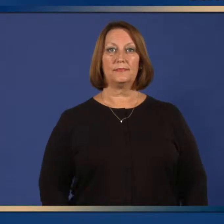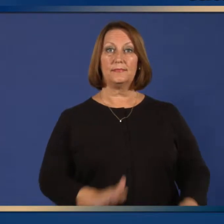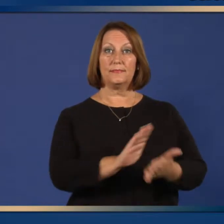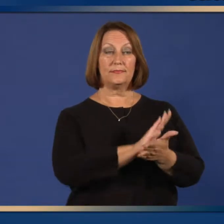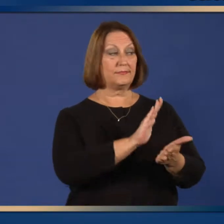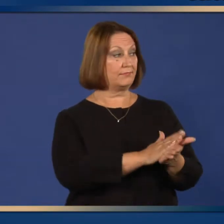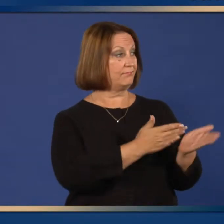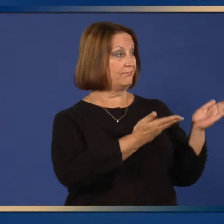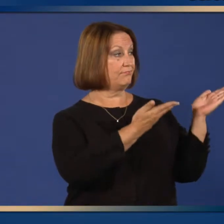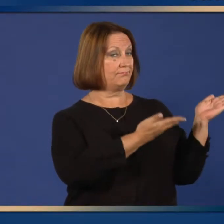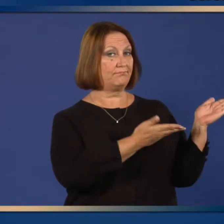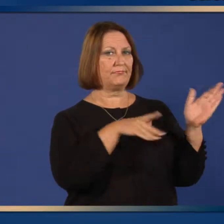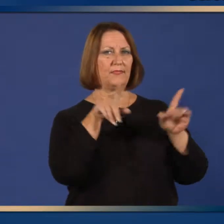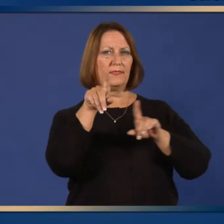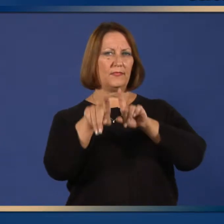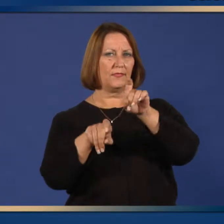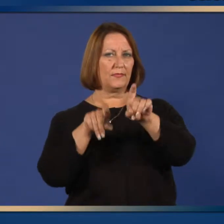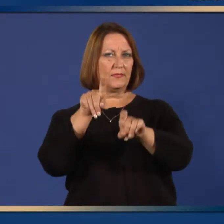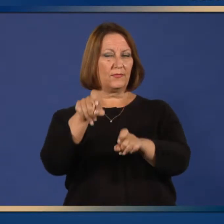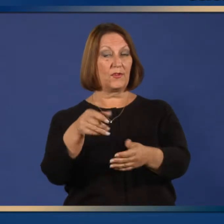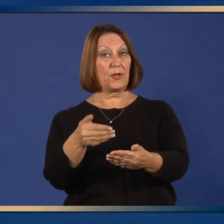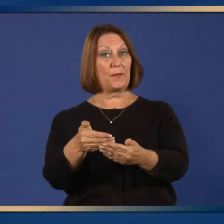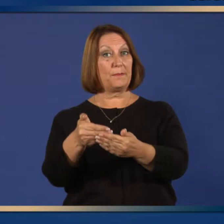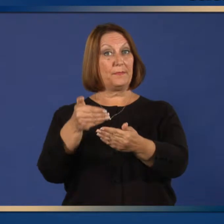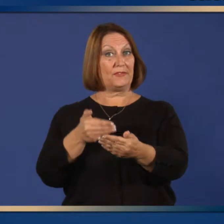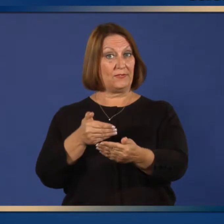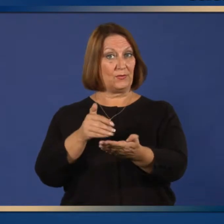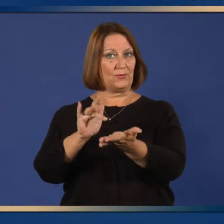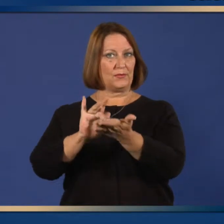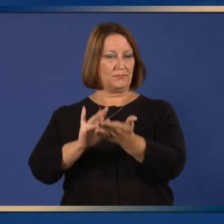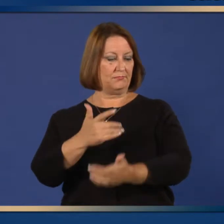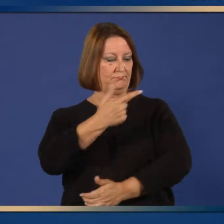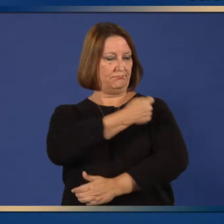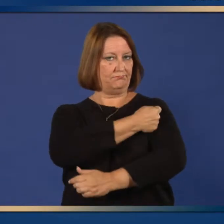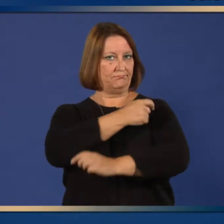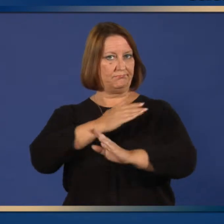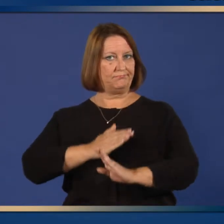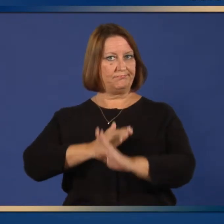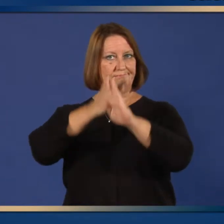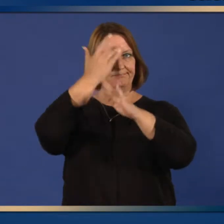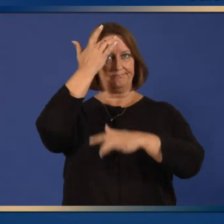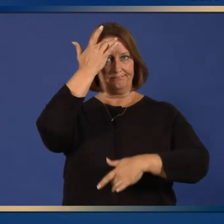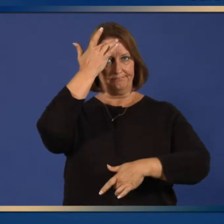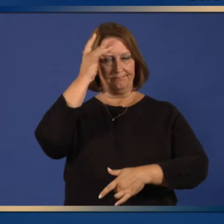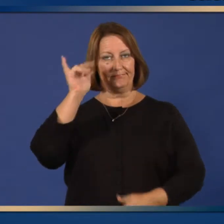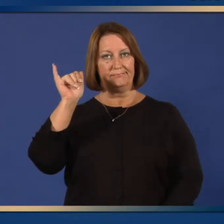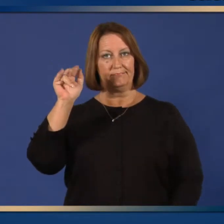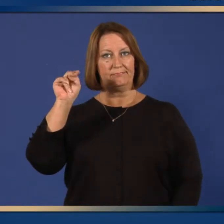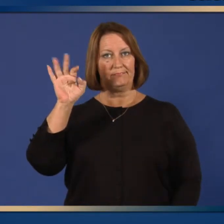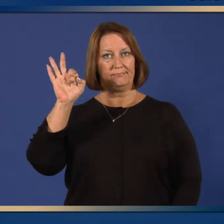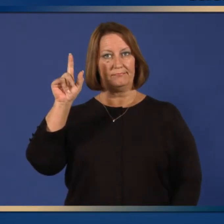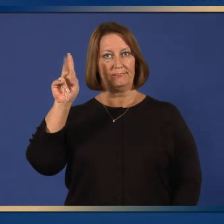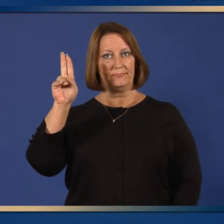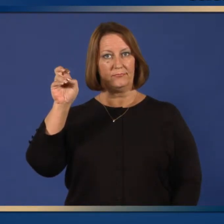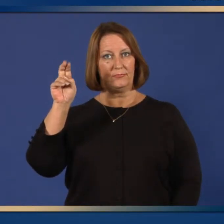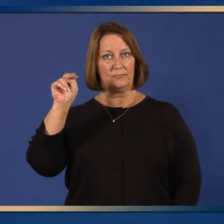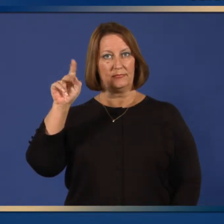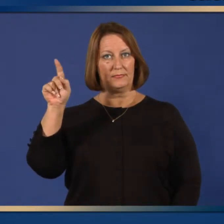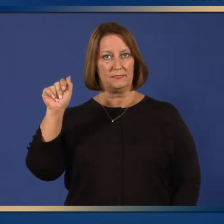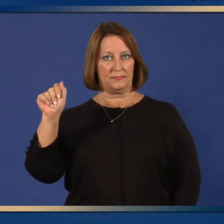Screening Questionnaire for inactivated injectable influenza vaccination.